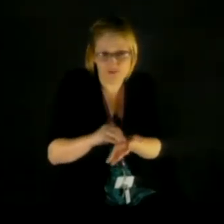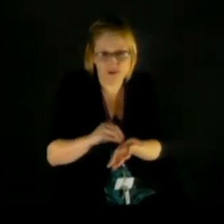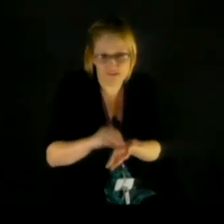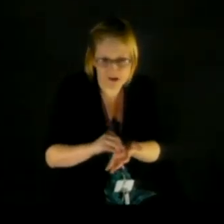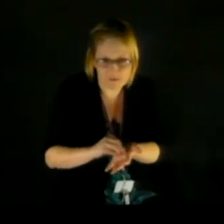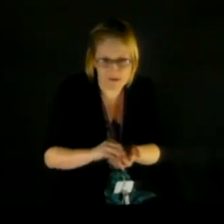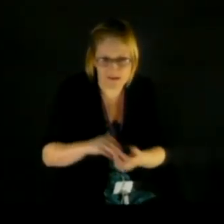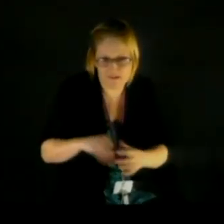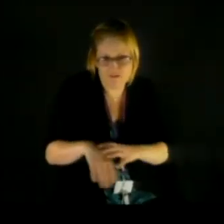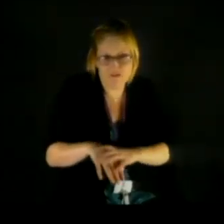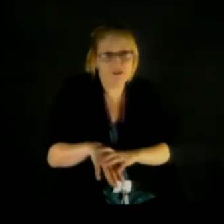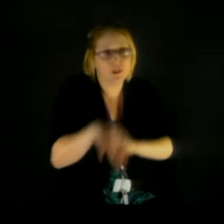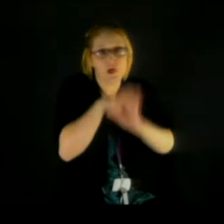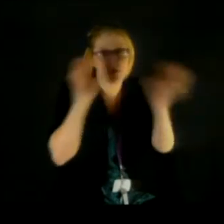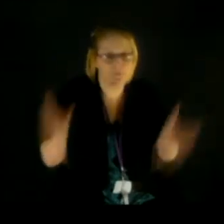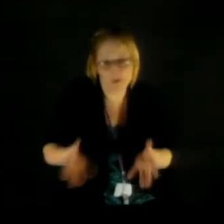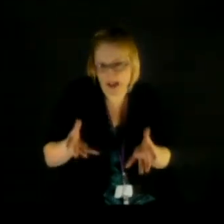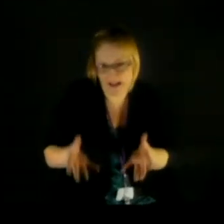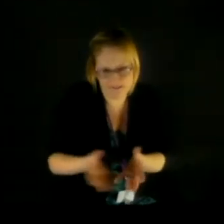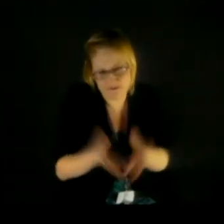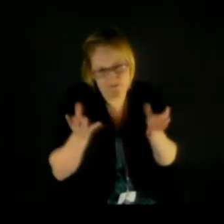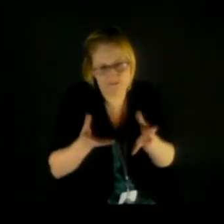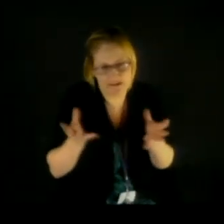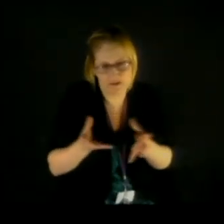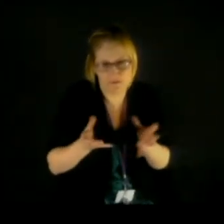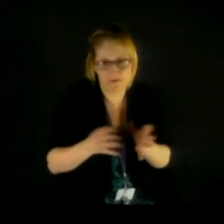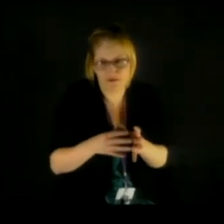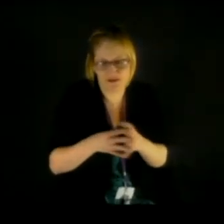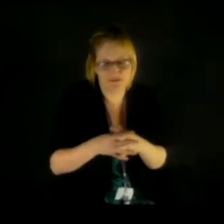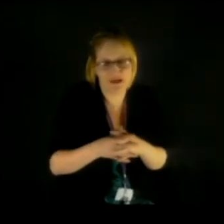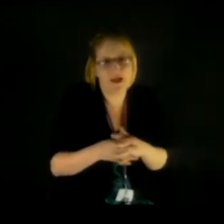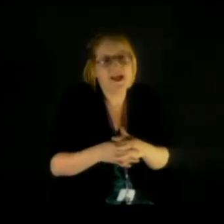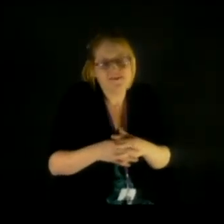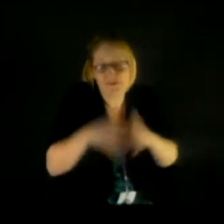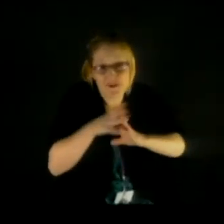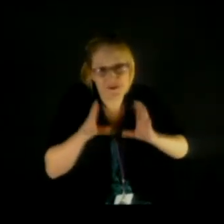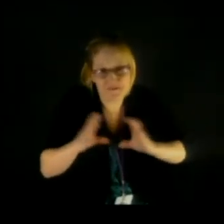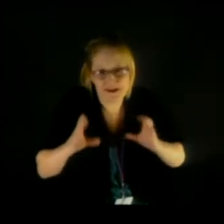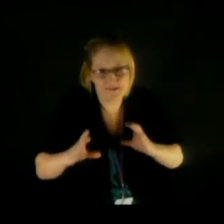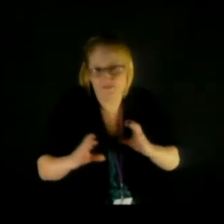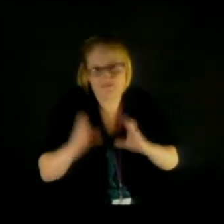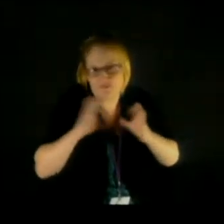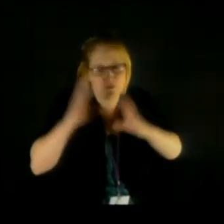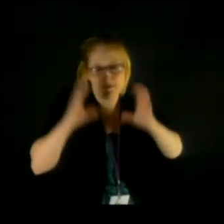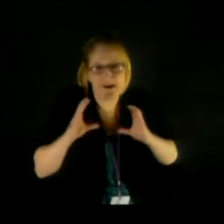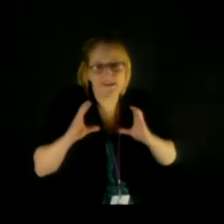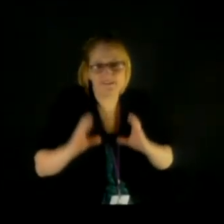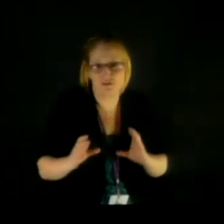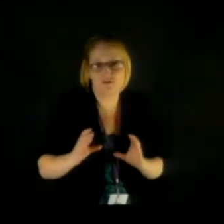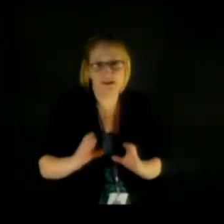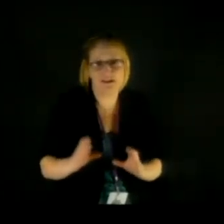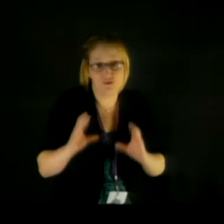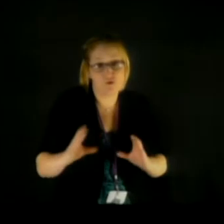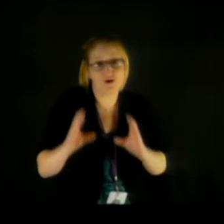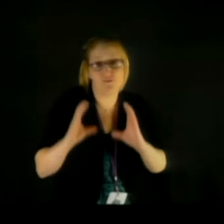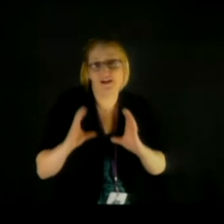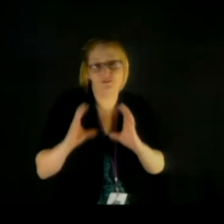graduation ceremony. So for the low price of, I can't remember how much it is right now, for the low price of $20, you get your